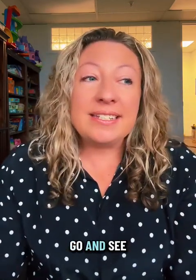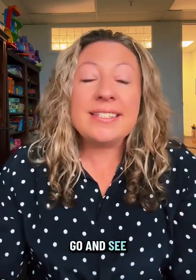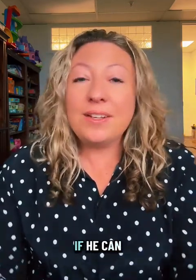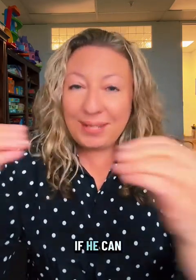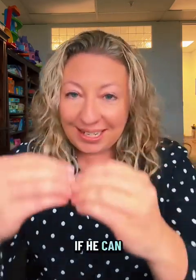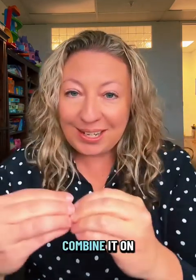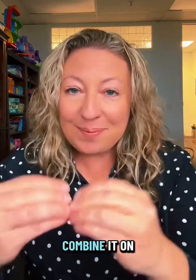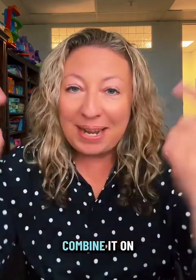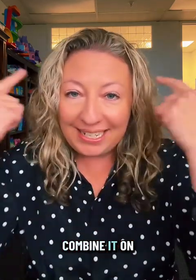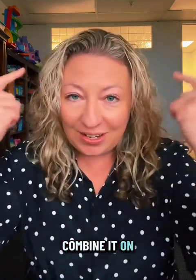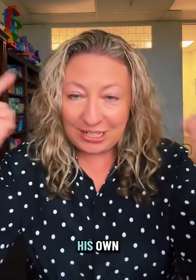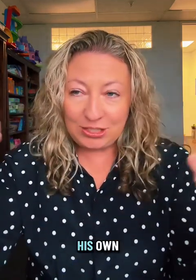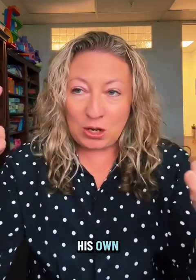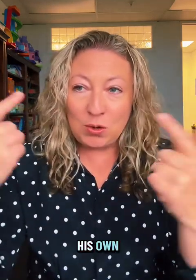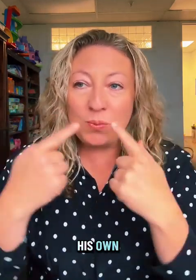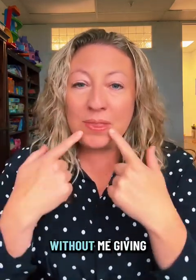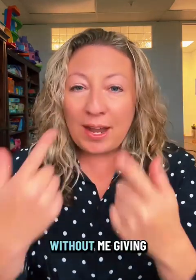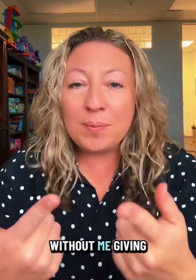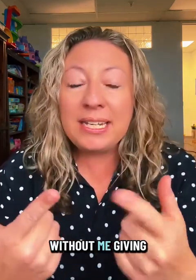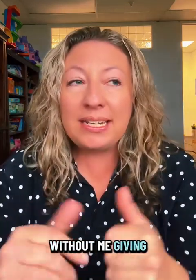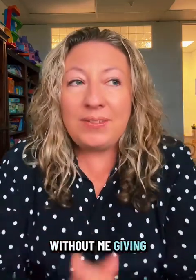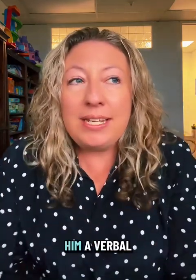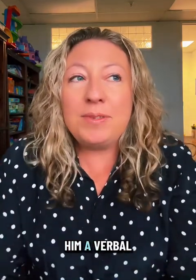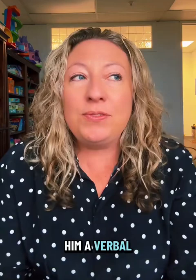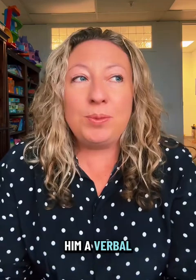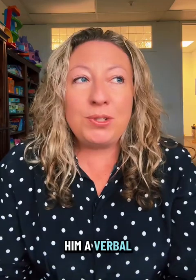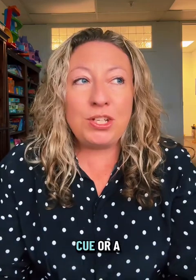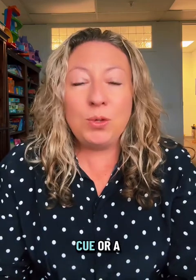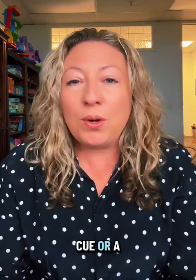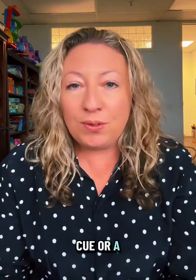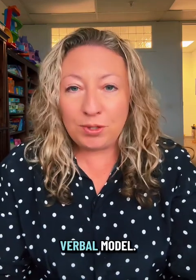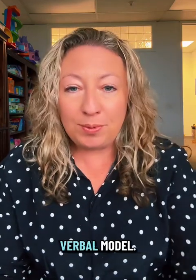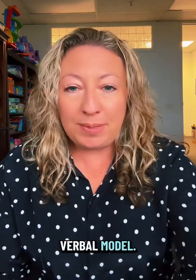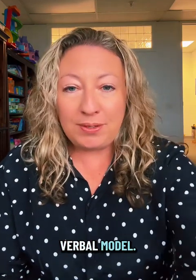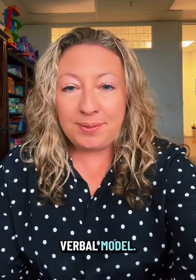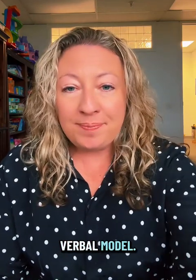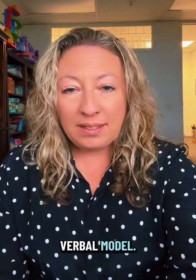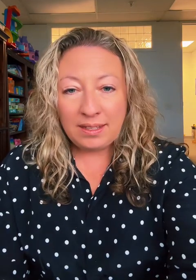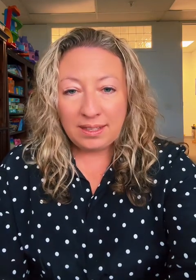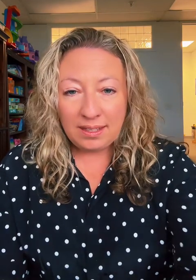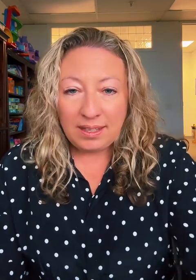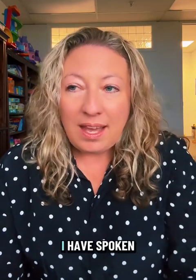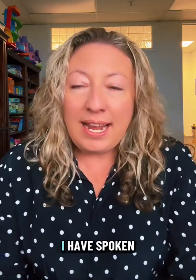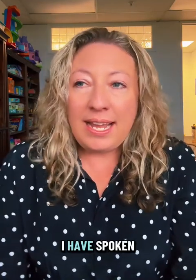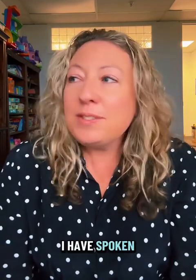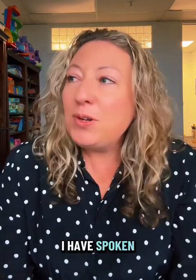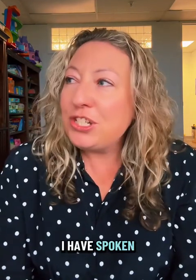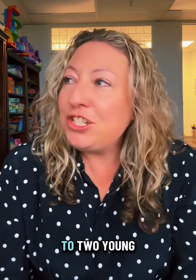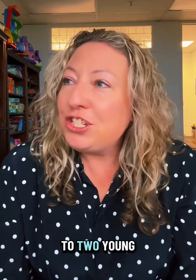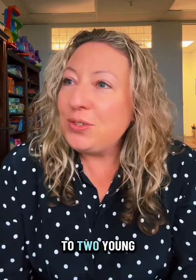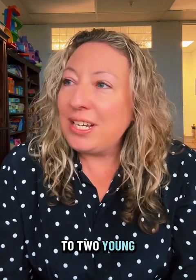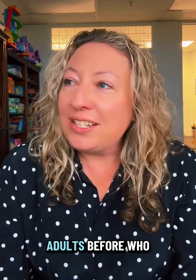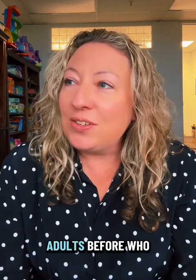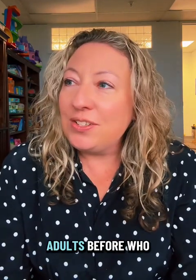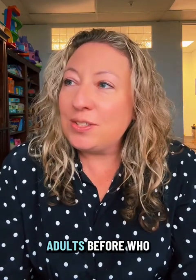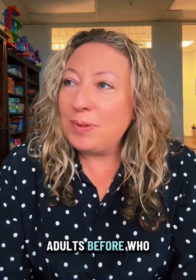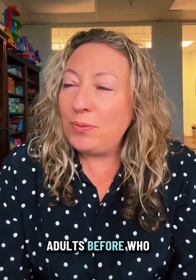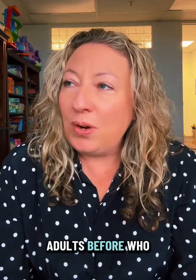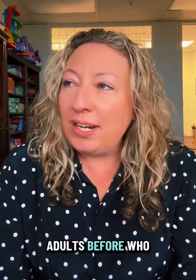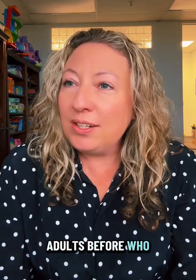if he can combine it on his own without me giving him a verbal cue or a verbal model. I have spoken to 2 young adults before who grew up